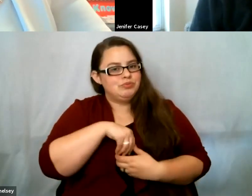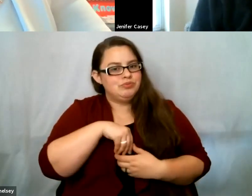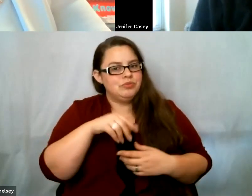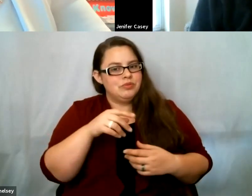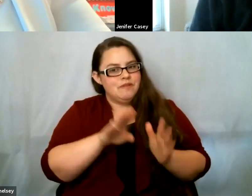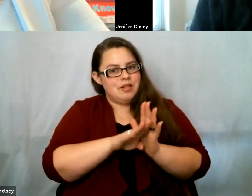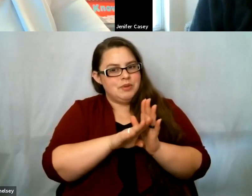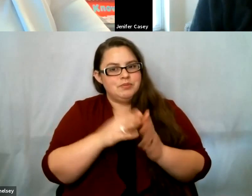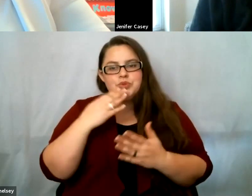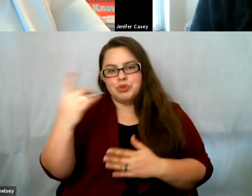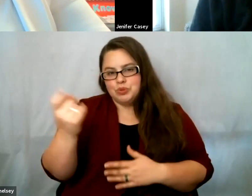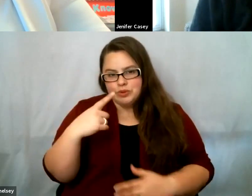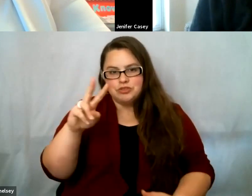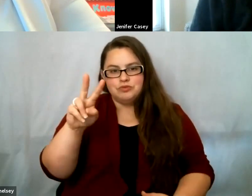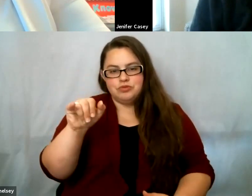Veronica.